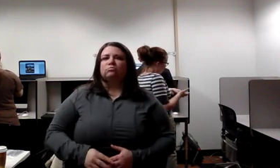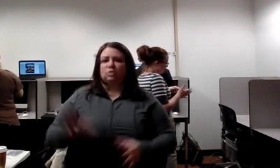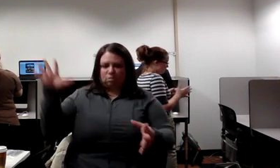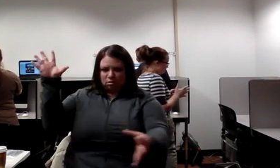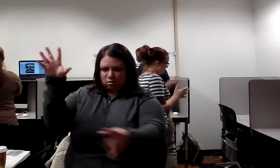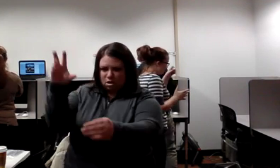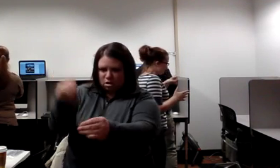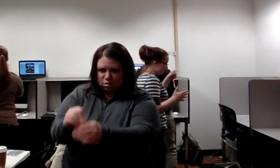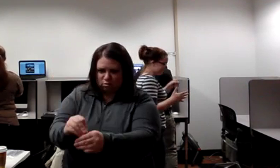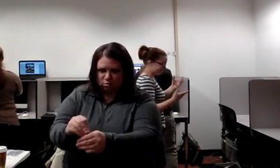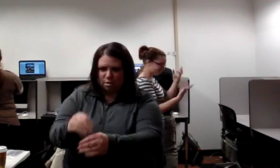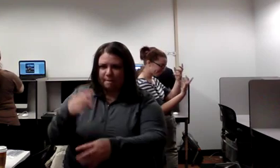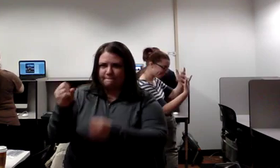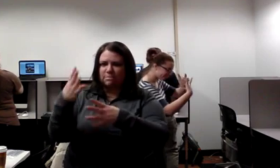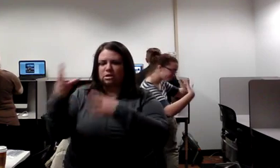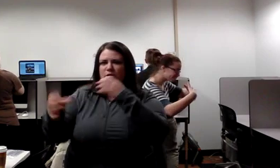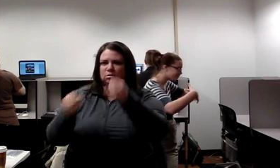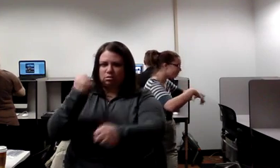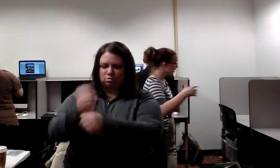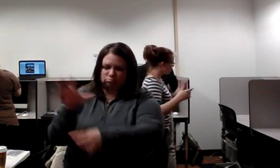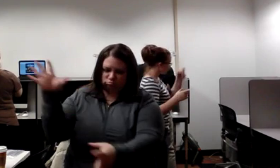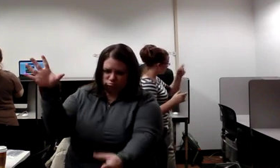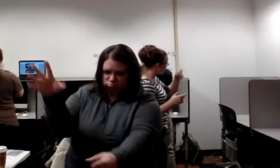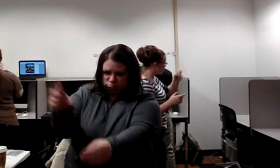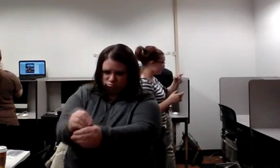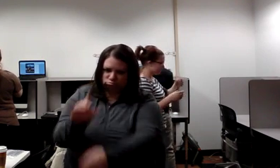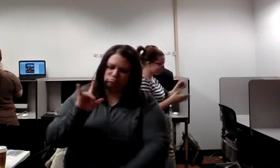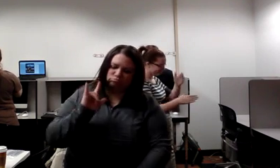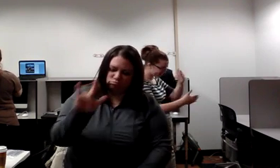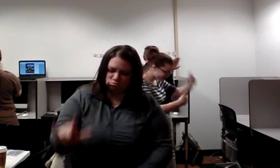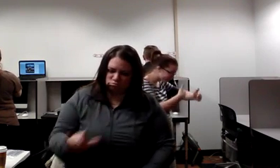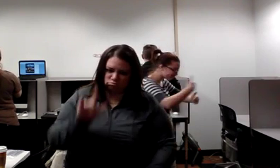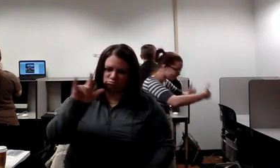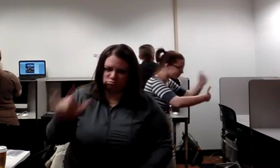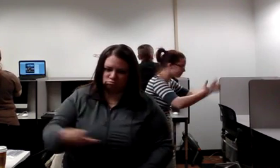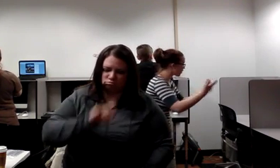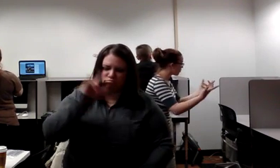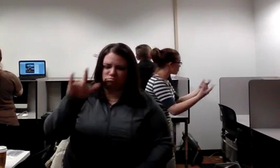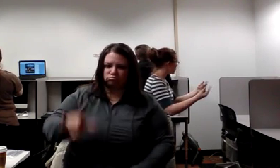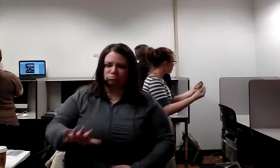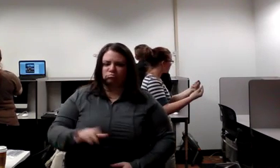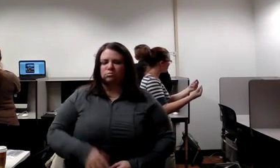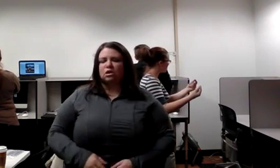up so that it will be as easy as possible for your family. It means to say your goodbyes.